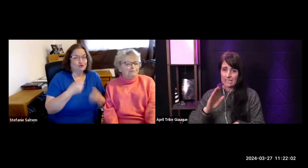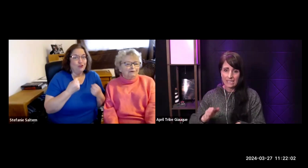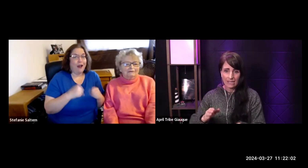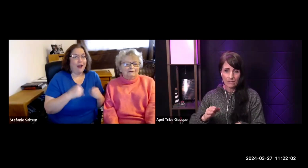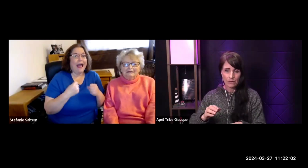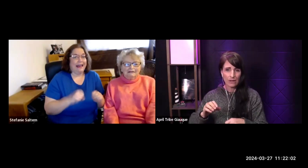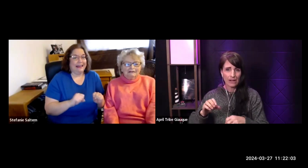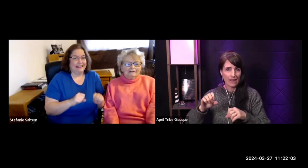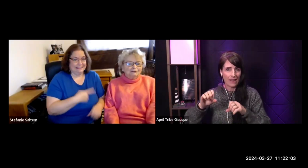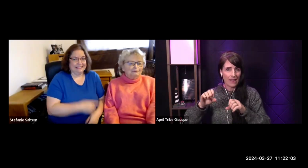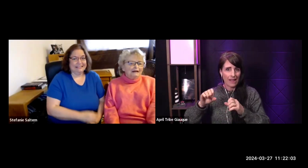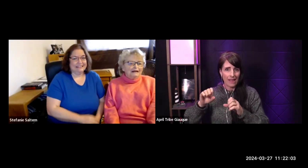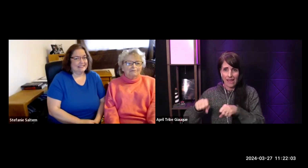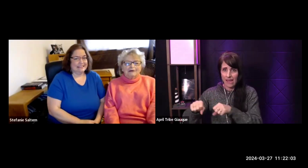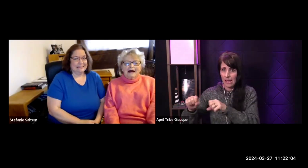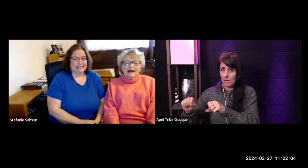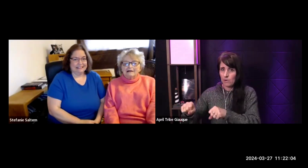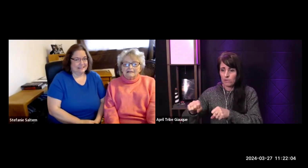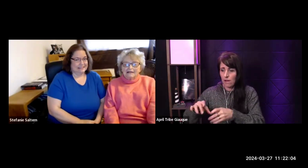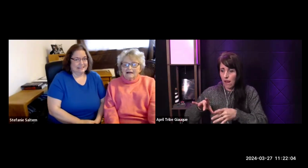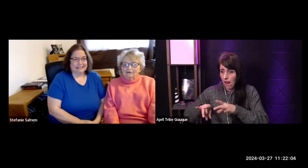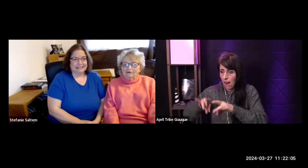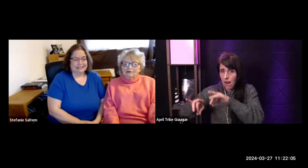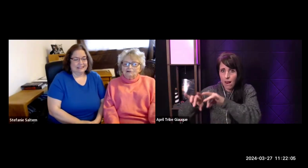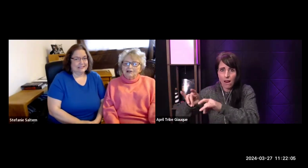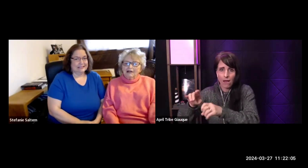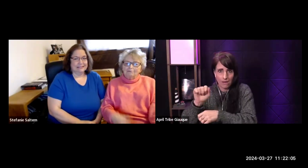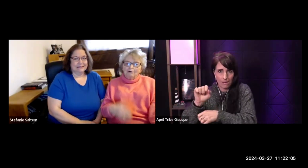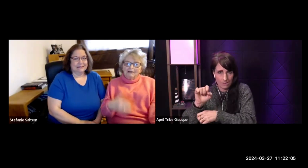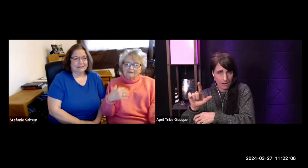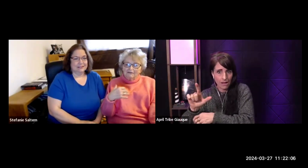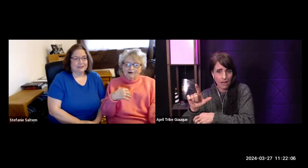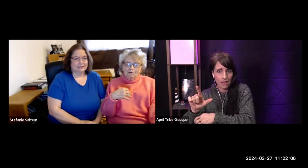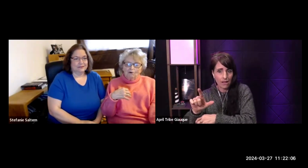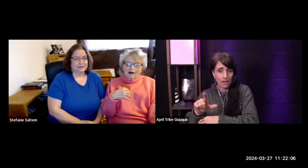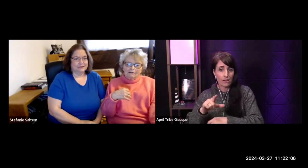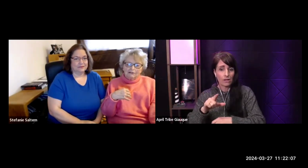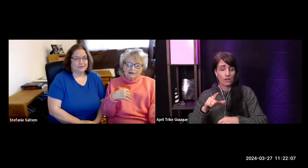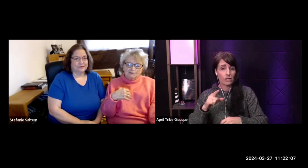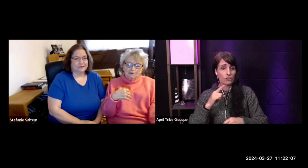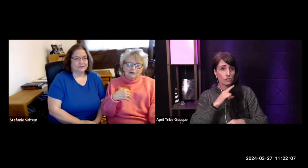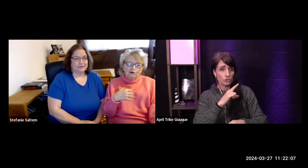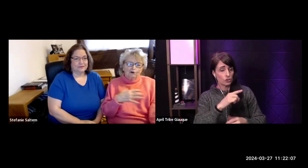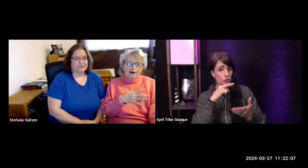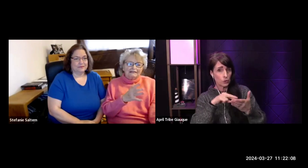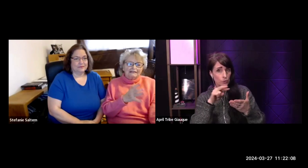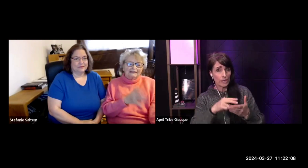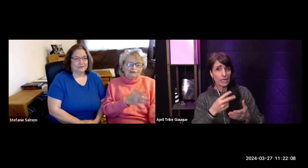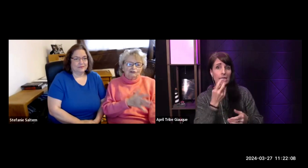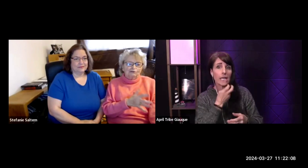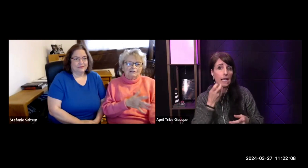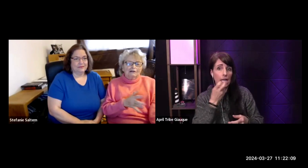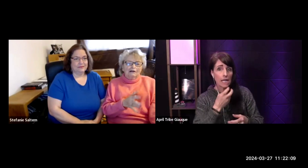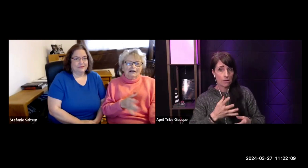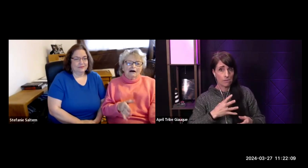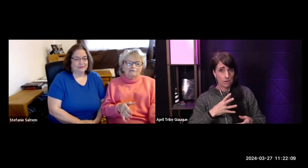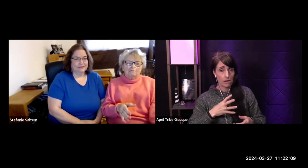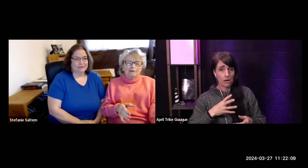able to pick up ASL. She lip reads very well, so I speak to her and I still use a lot of my